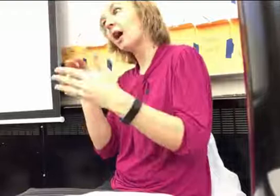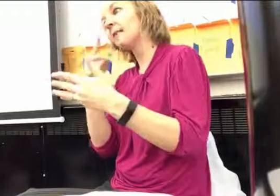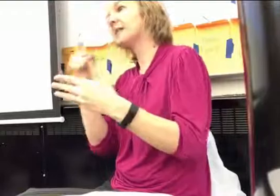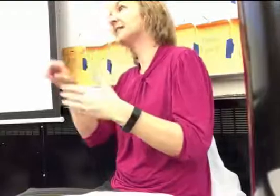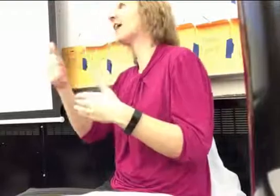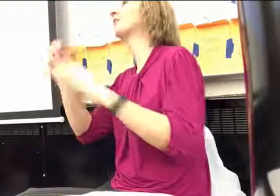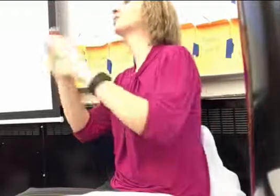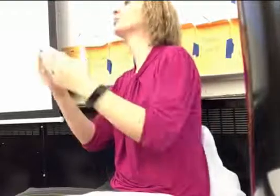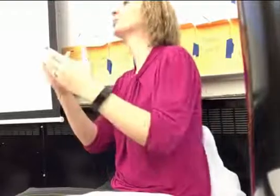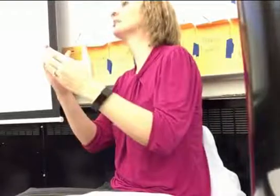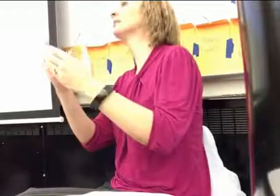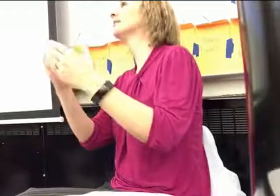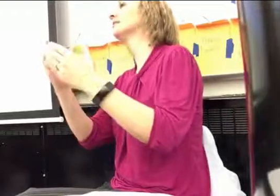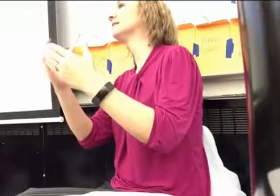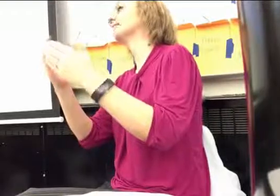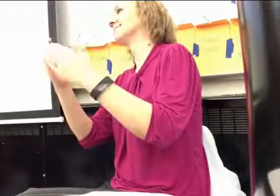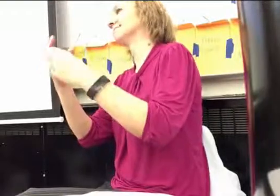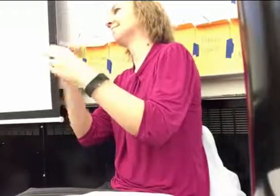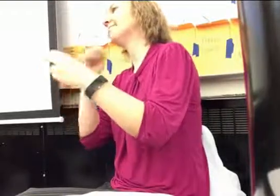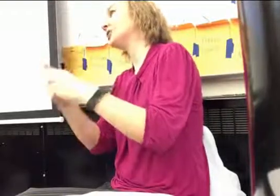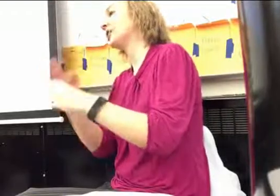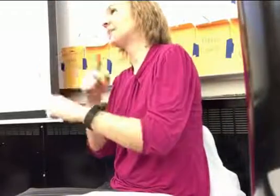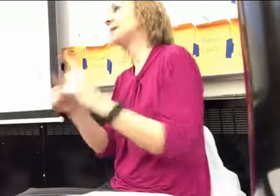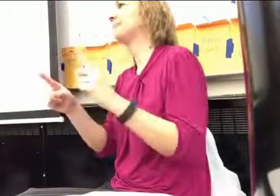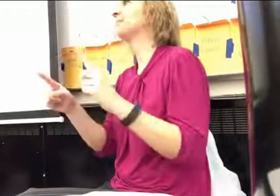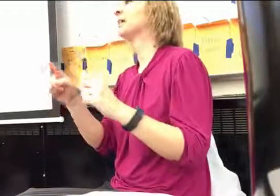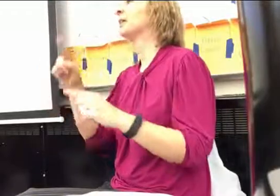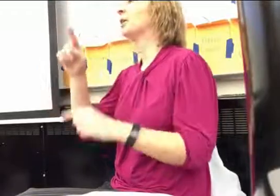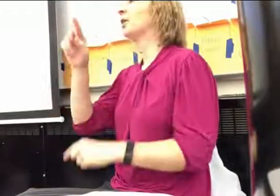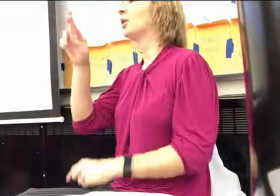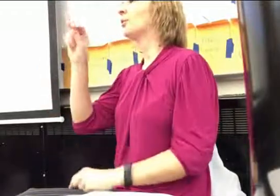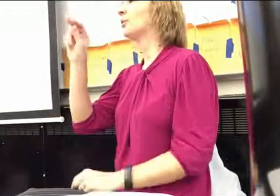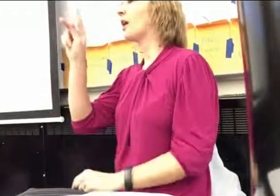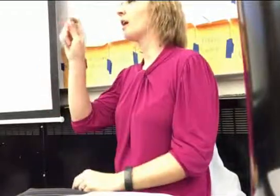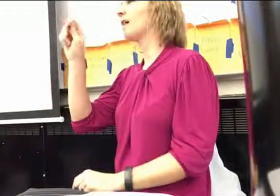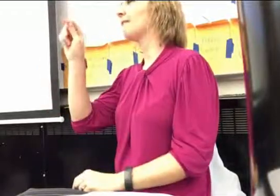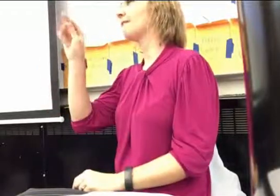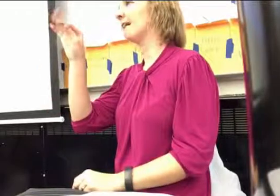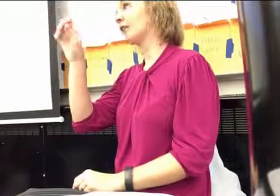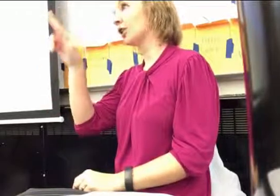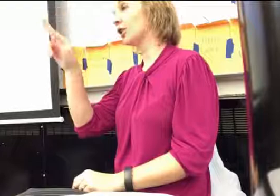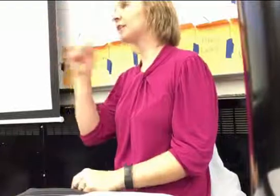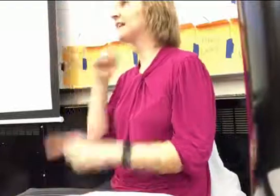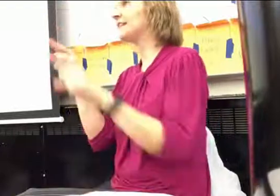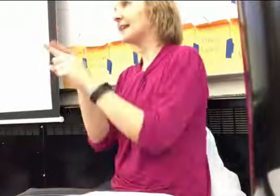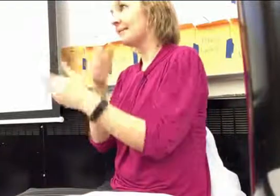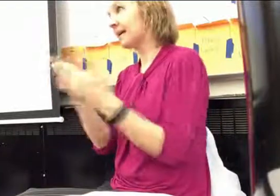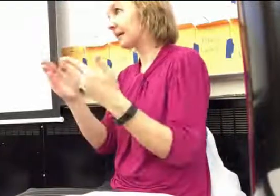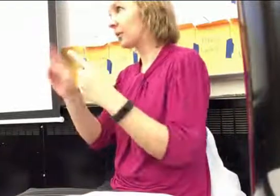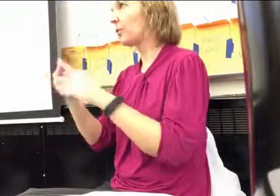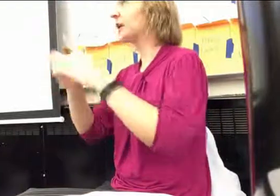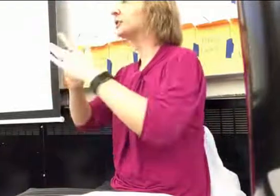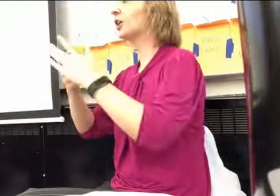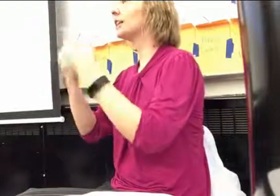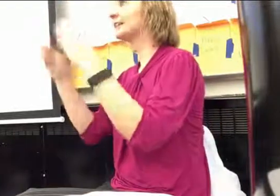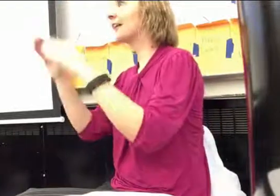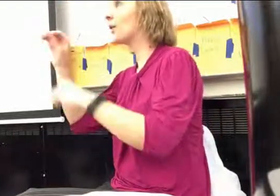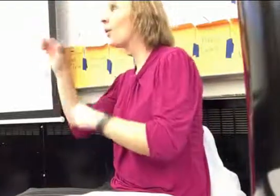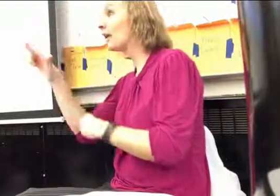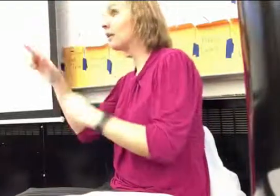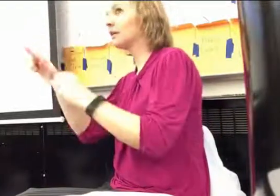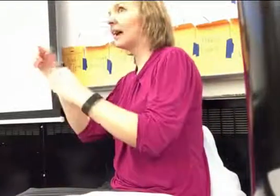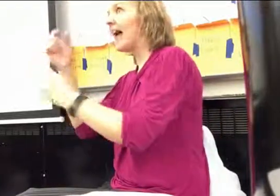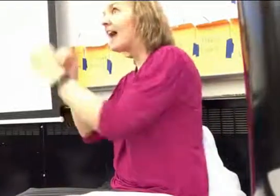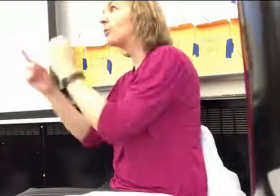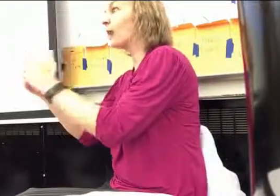other two classes mentioned it already. But John D Rockefeller did the exact same thing. When he first started selling oil, which everybody needs at this